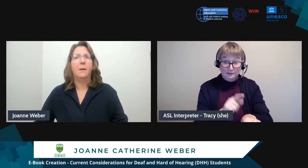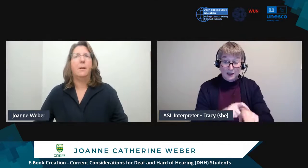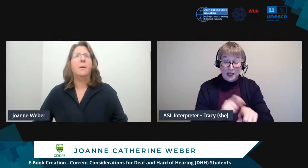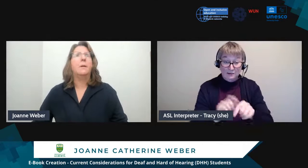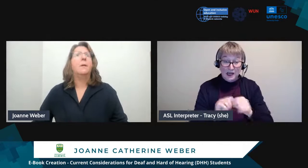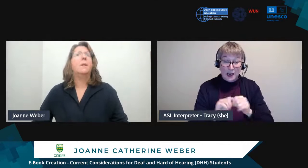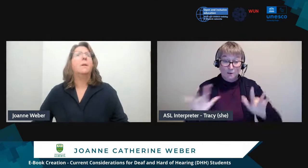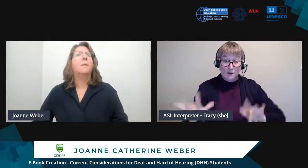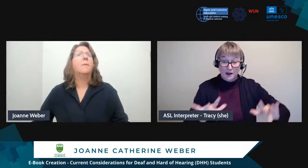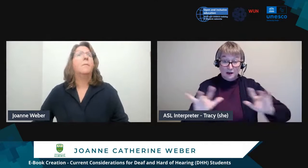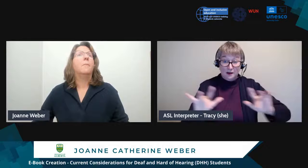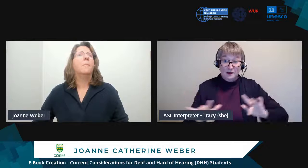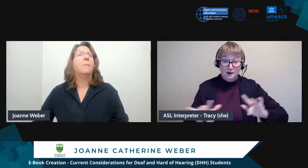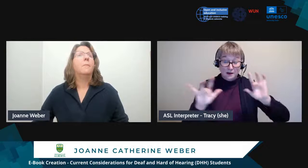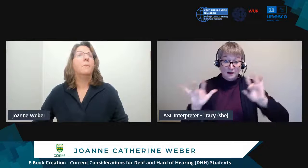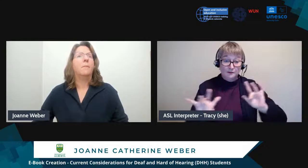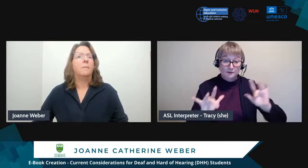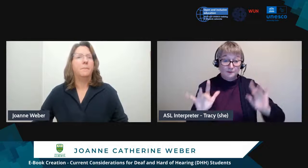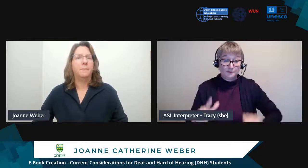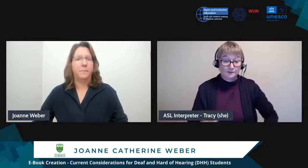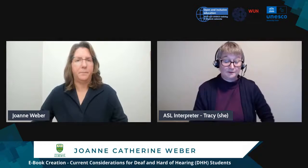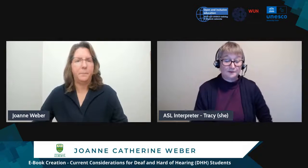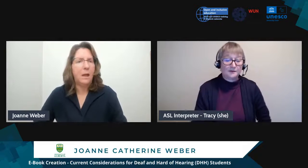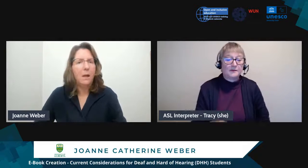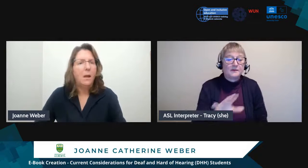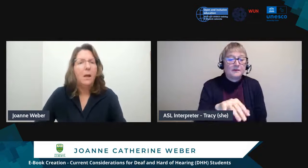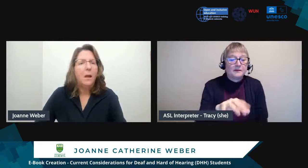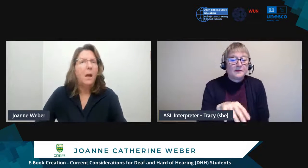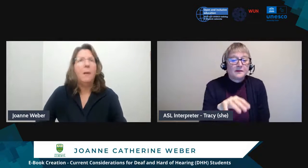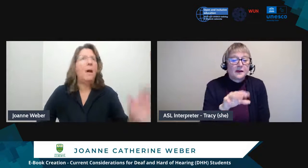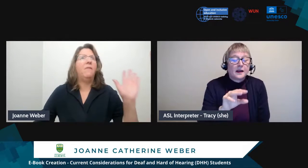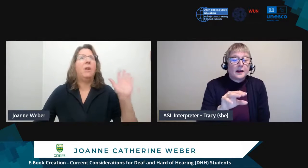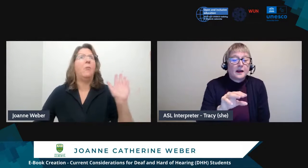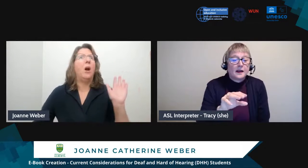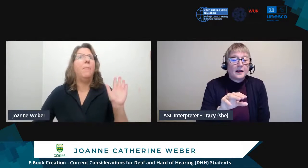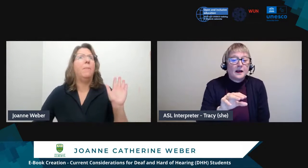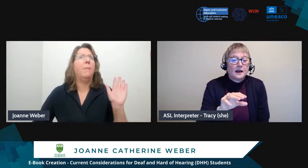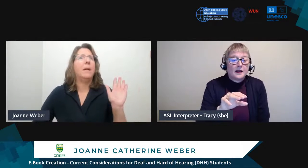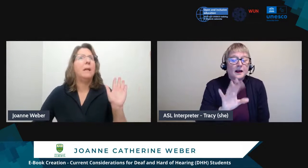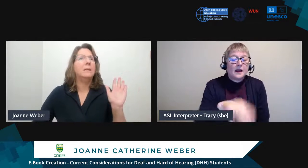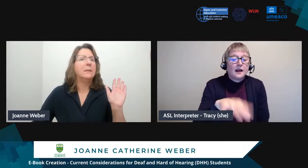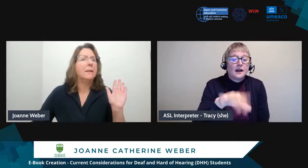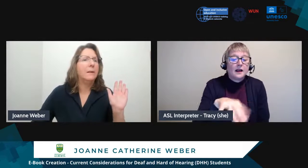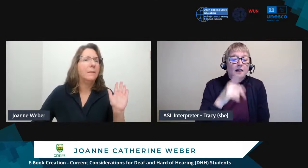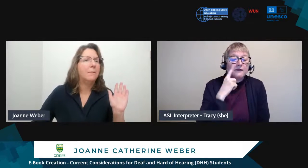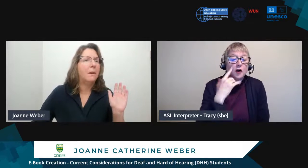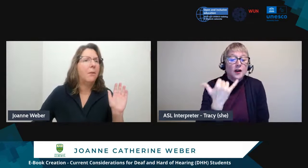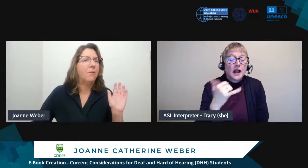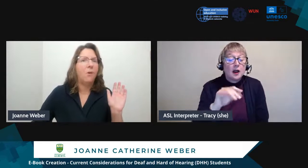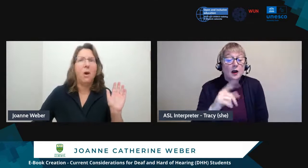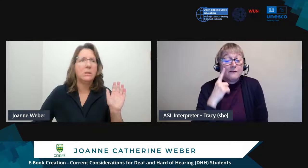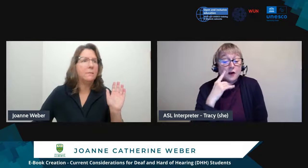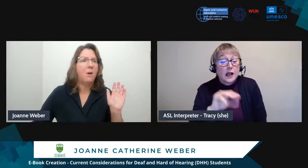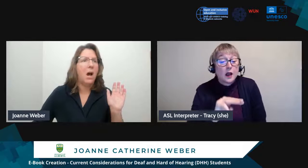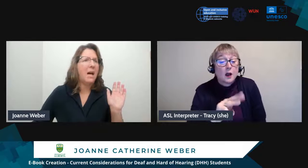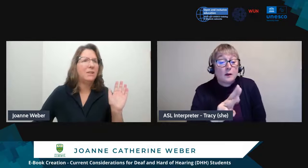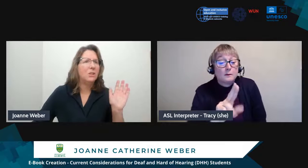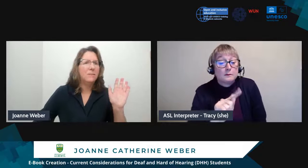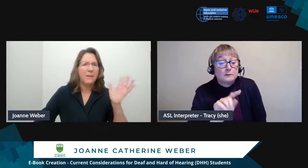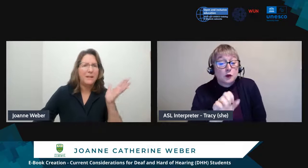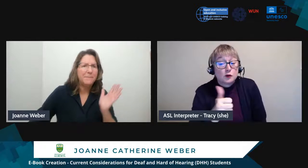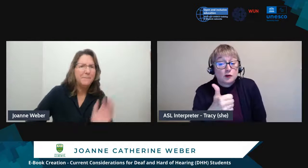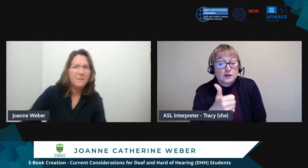deaf consultants retain the power to decide the 5 lenses? By selecting the appropriate elements, these are universal design. We can create a